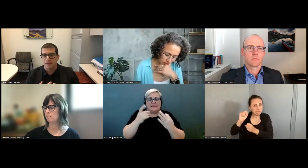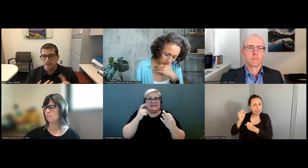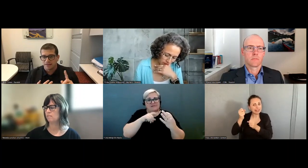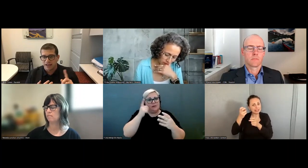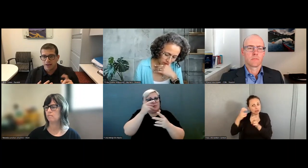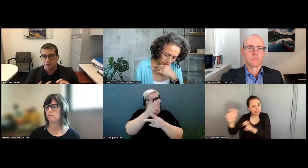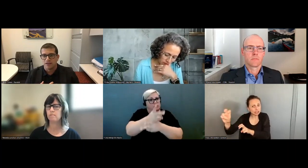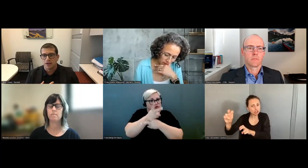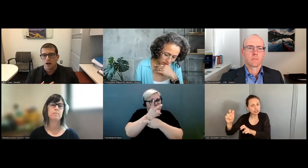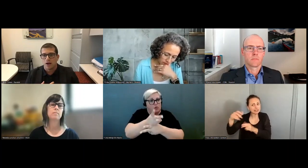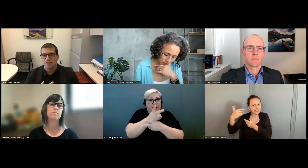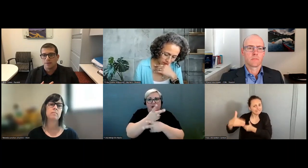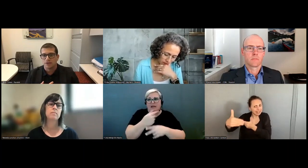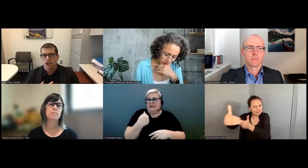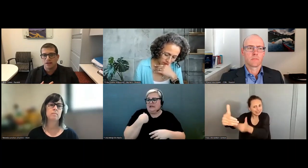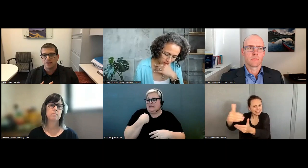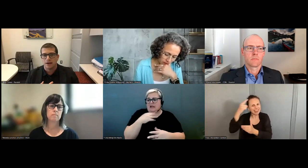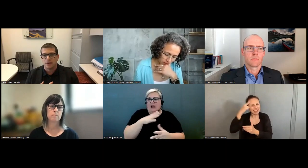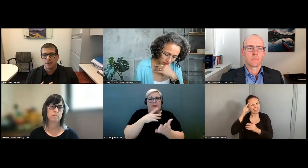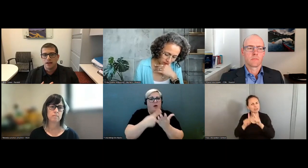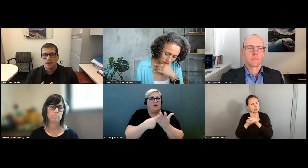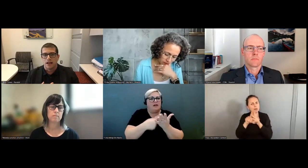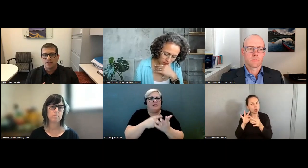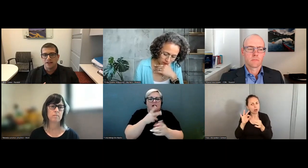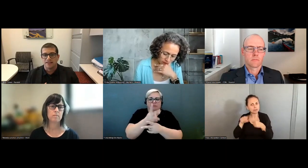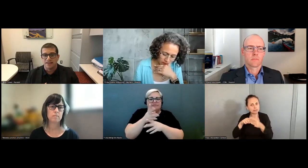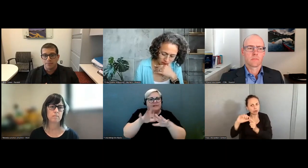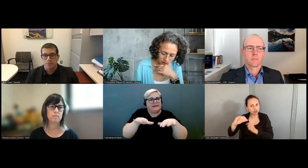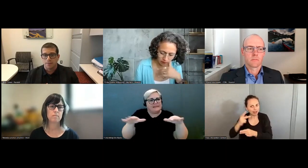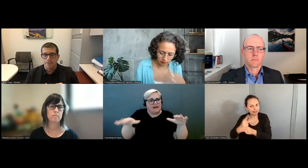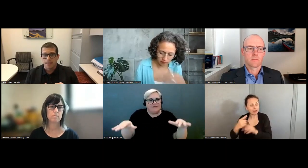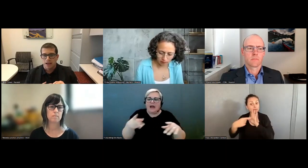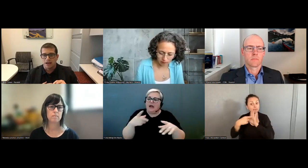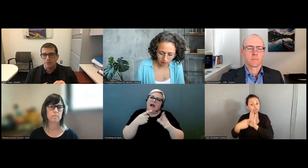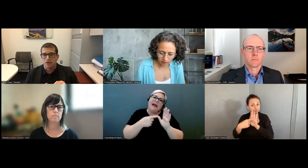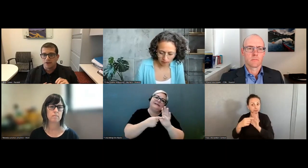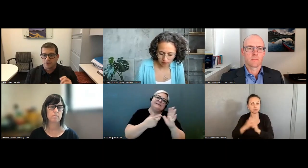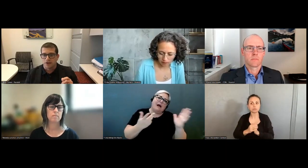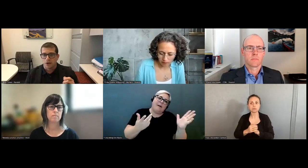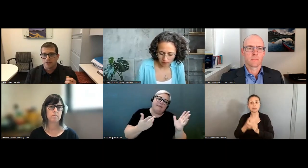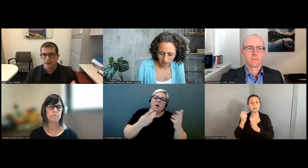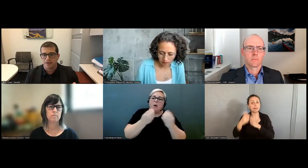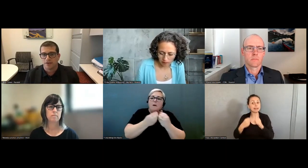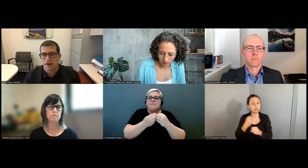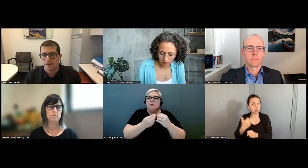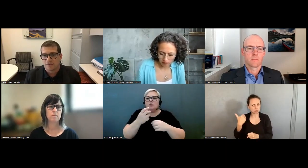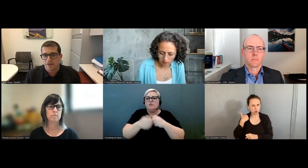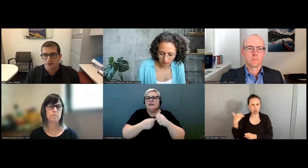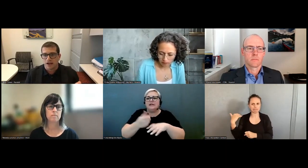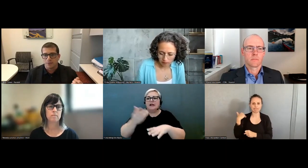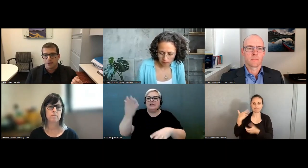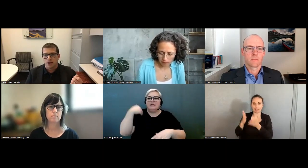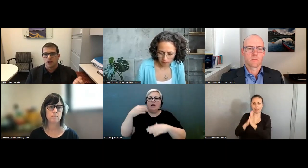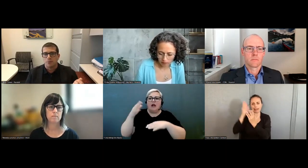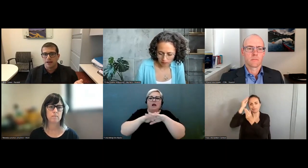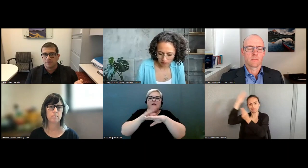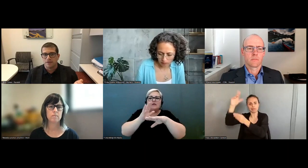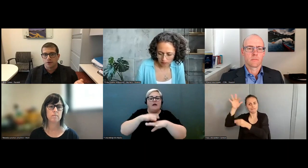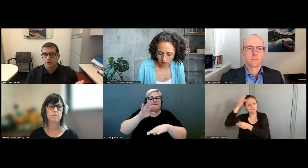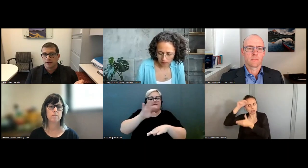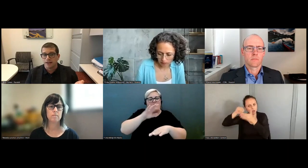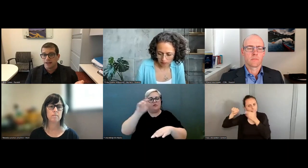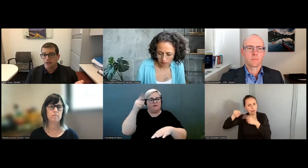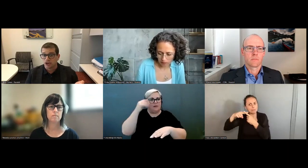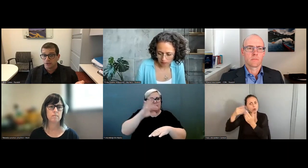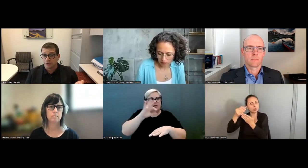caregivers. And I think this came out in some of the comments about childcare. I'll give an example. A number of years ago, I was asked to advise the federal government on a new benefit